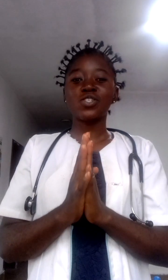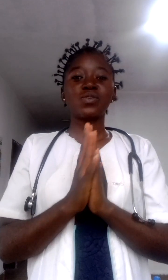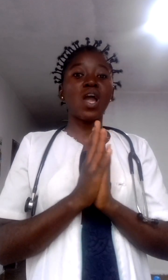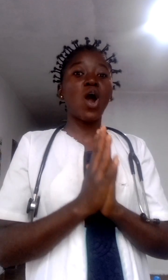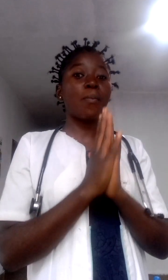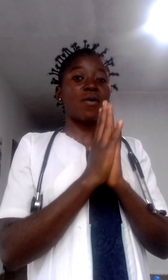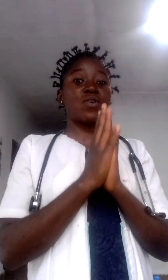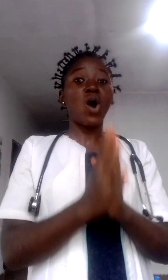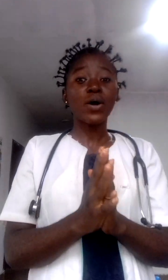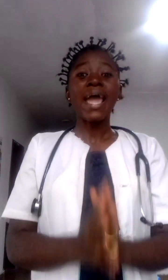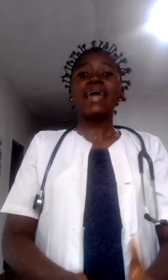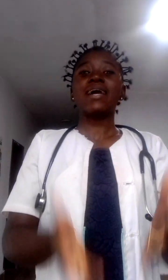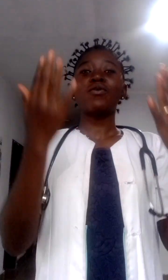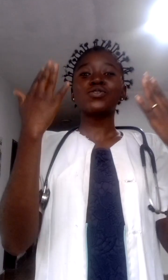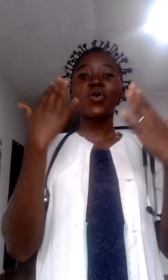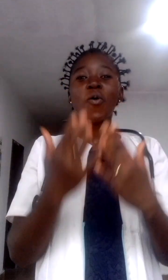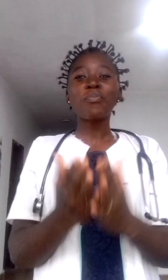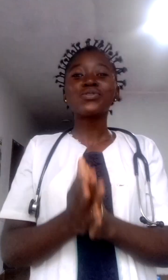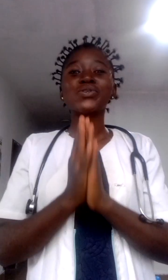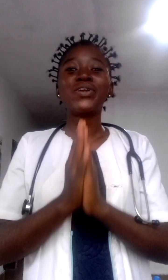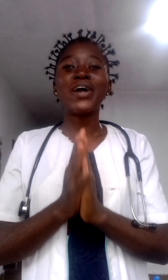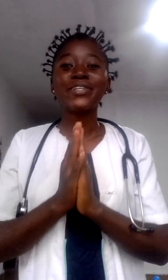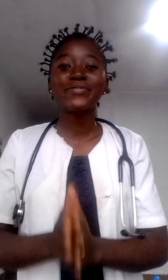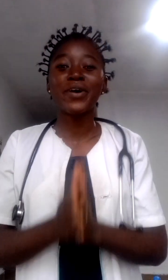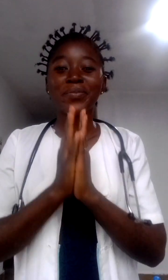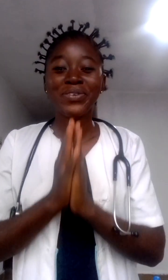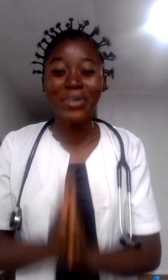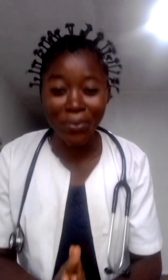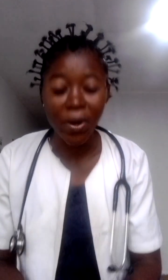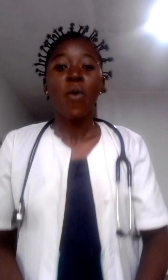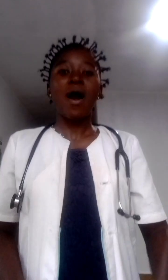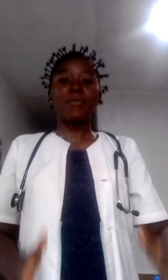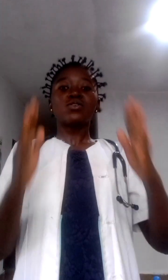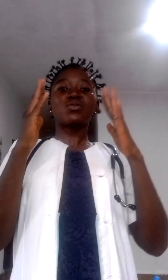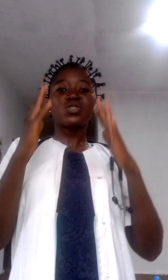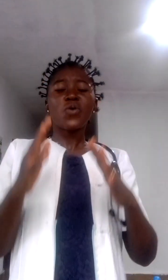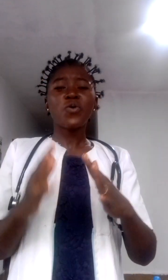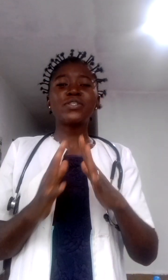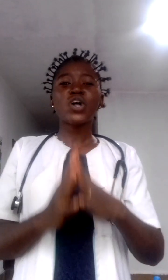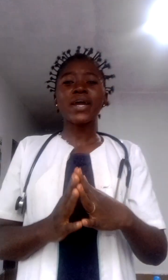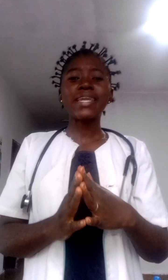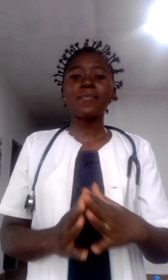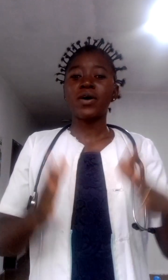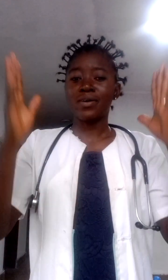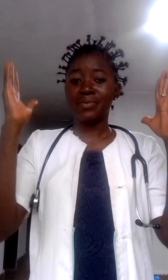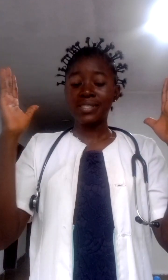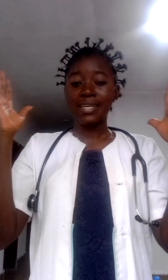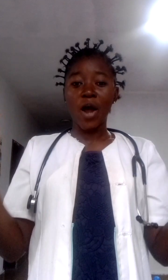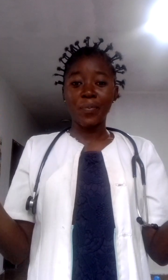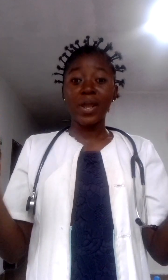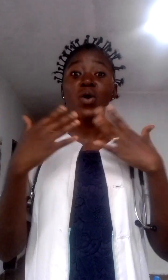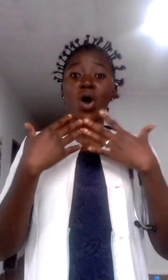with the help of God, and I'm also open to learn from you. Wow, so today we'll be talking about a recent outbreak, a